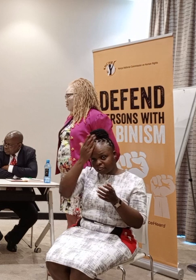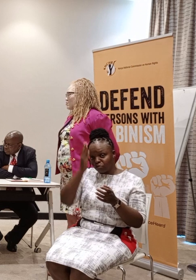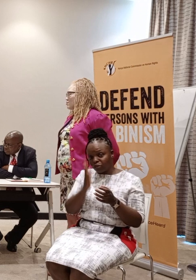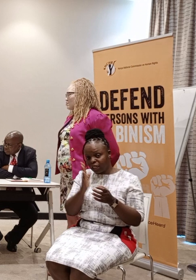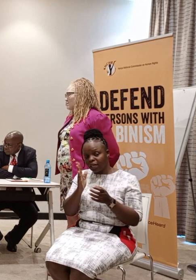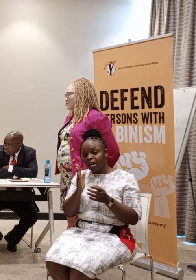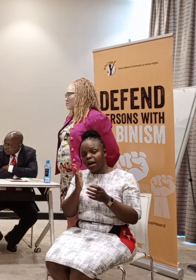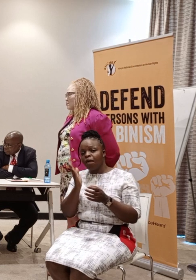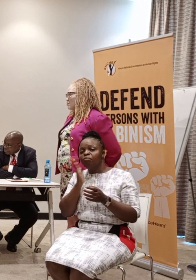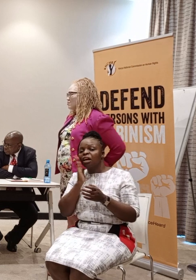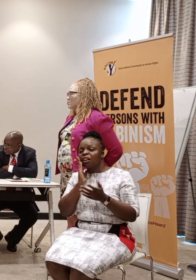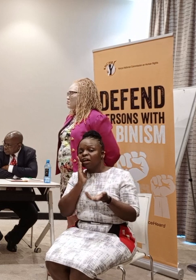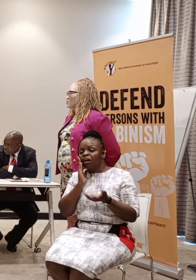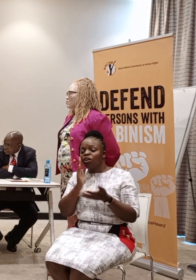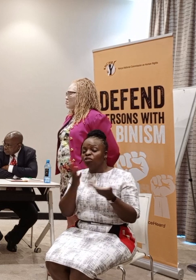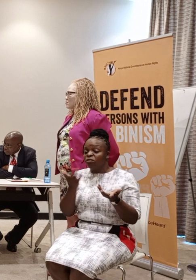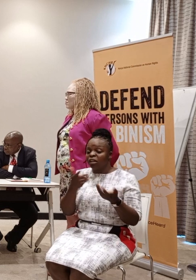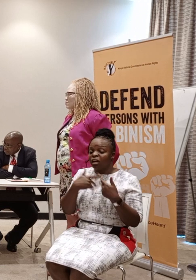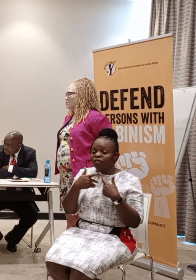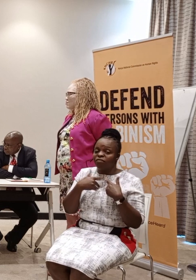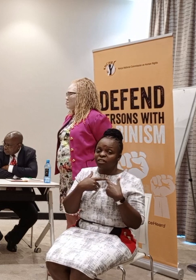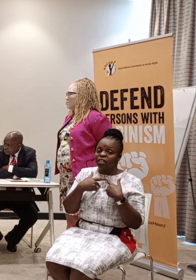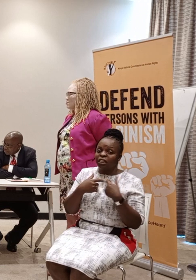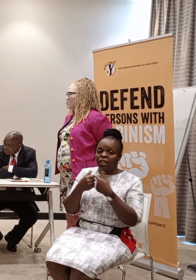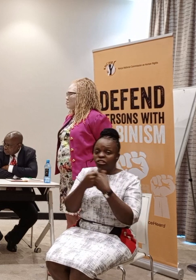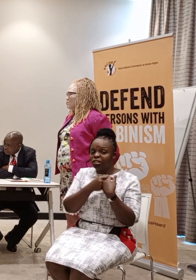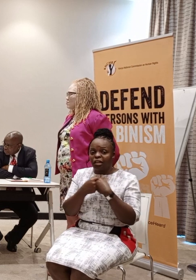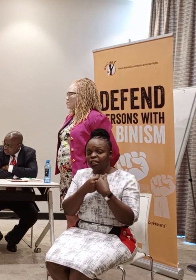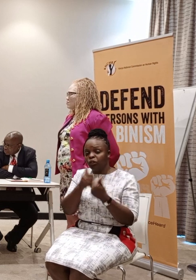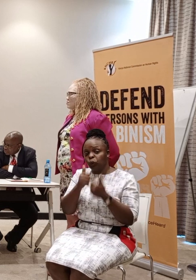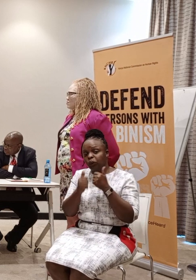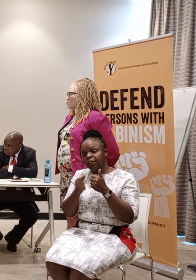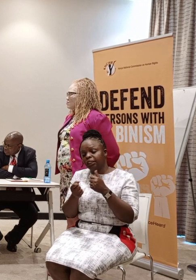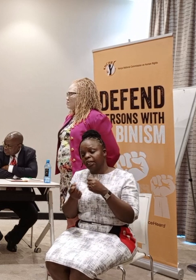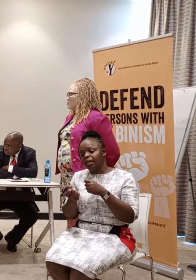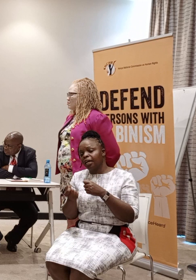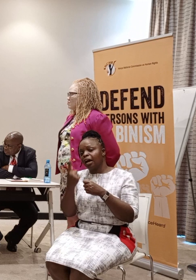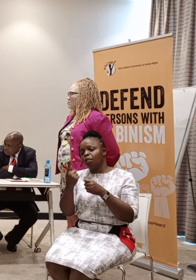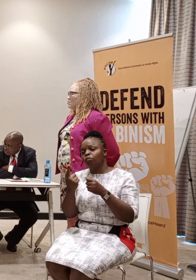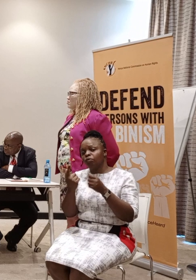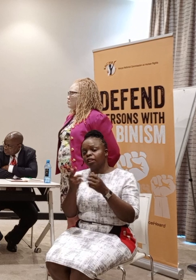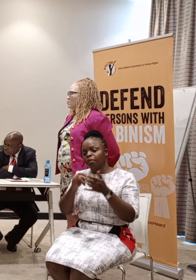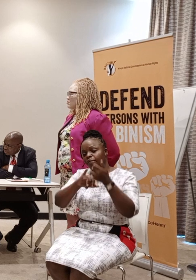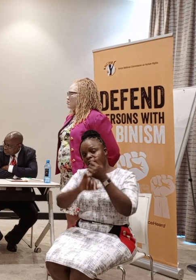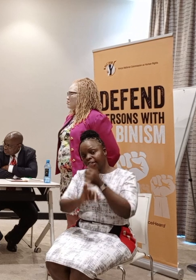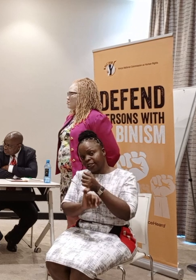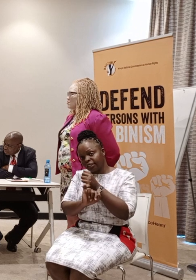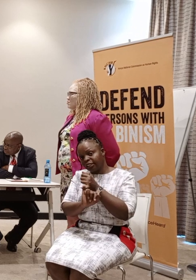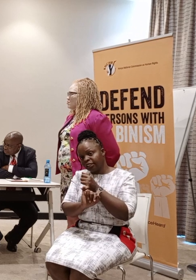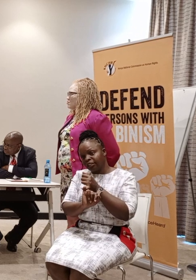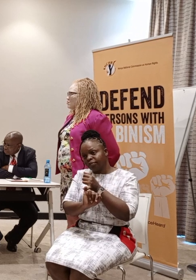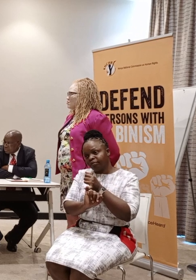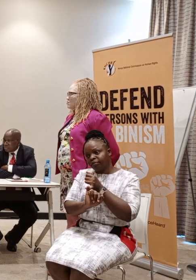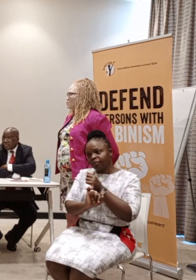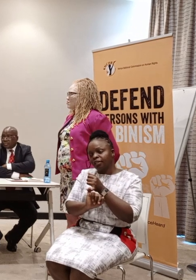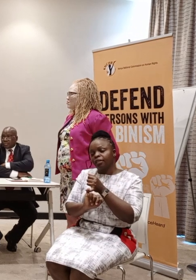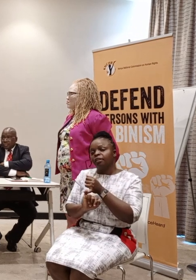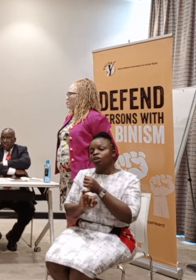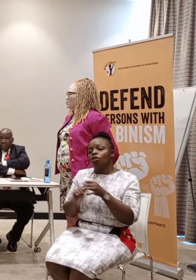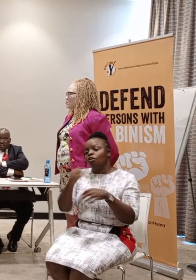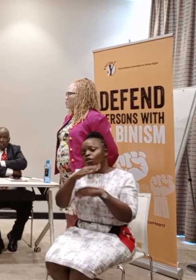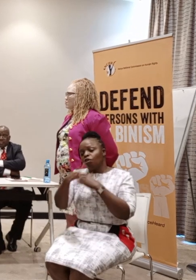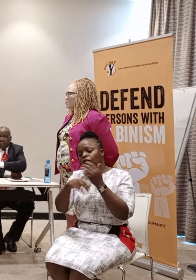mother, okay, of having the challenges that come with marriage, for example, or you know that is